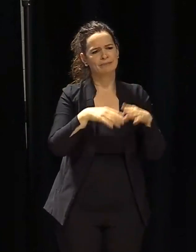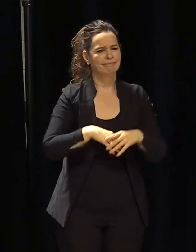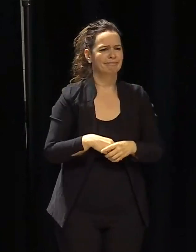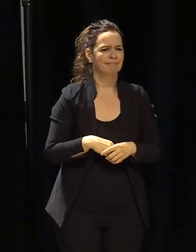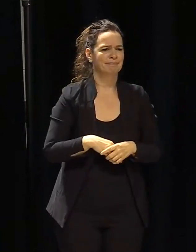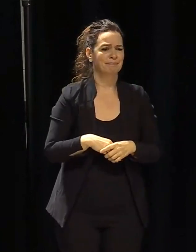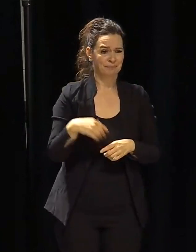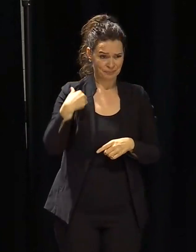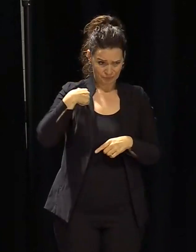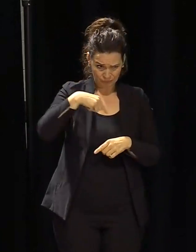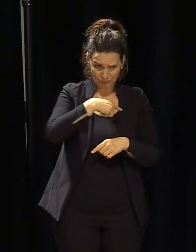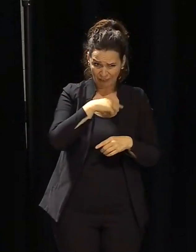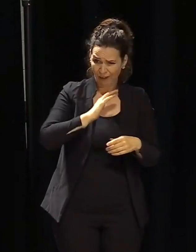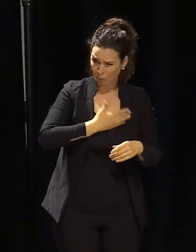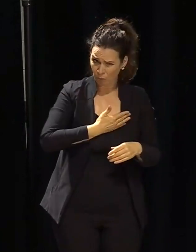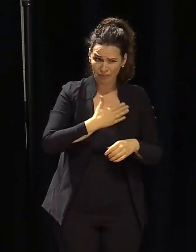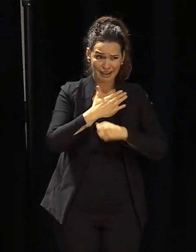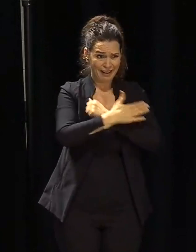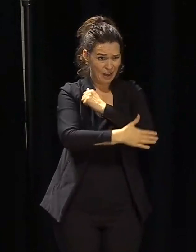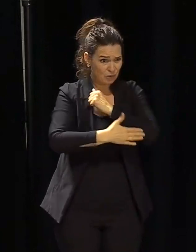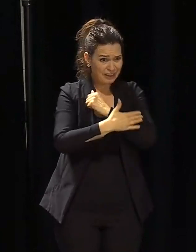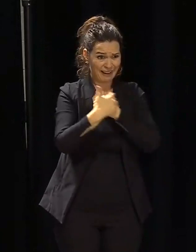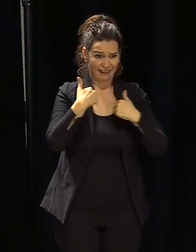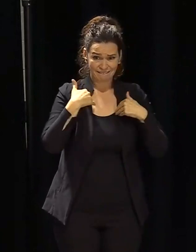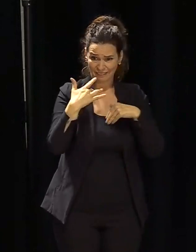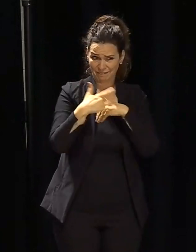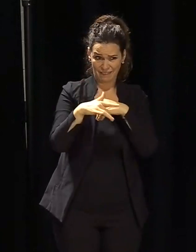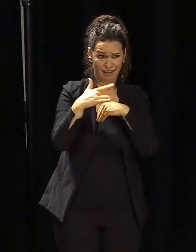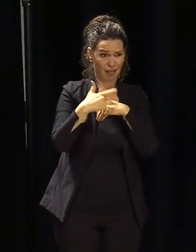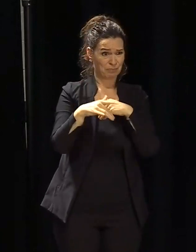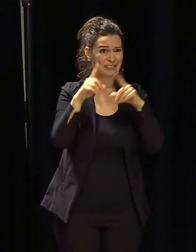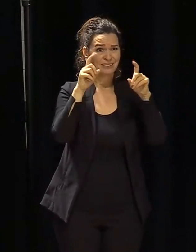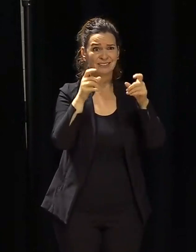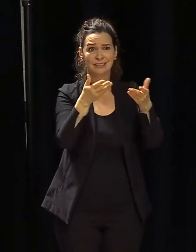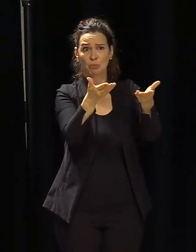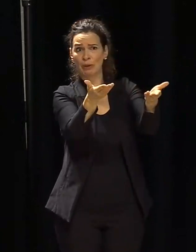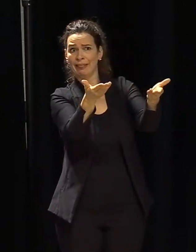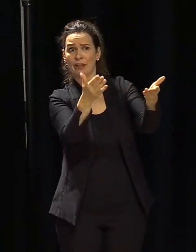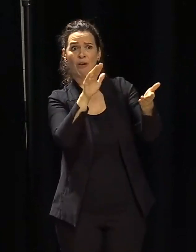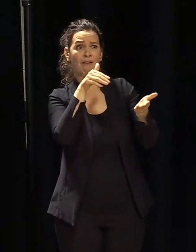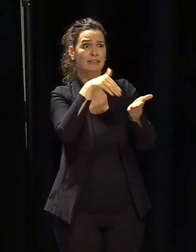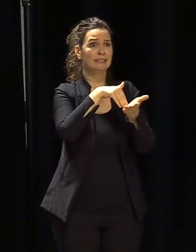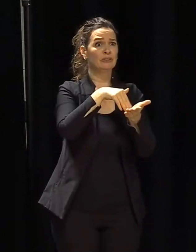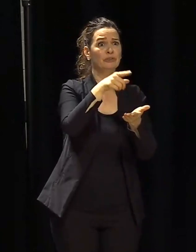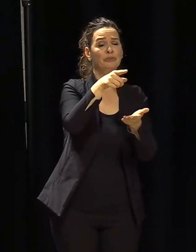so maybe that's why they don't do that, right? But we would take on that burden